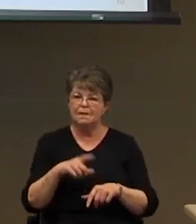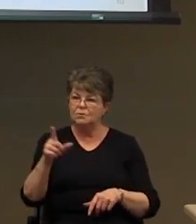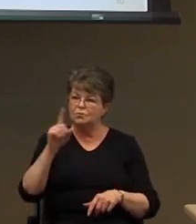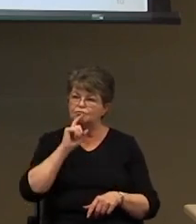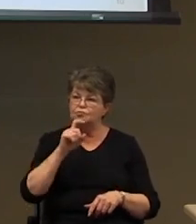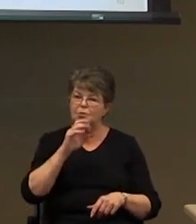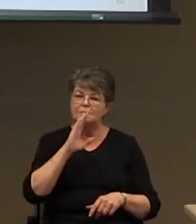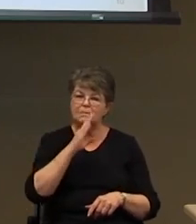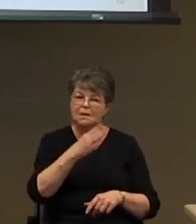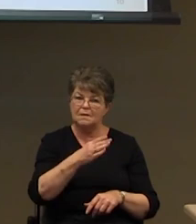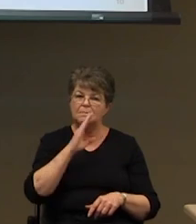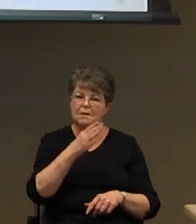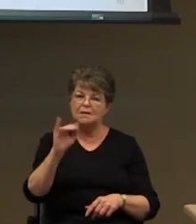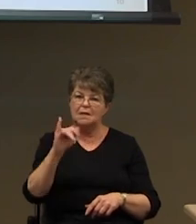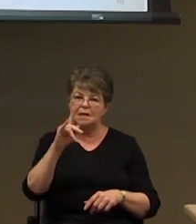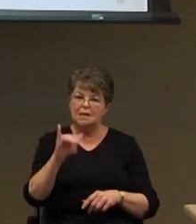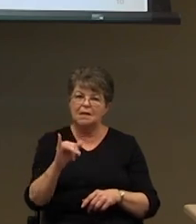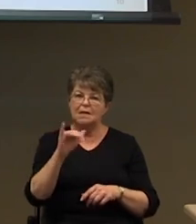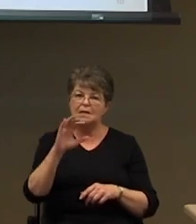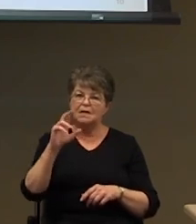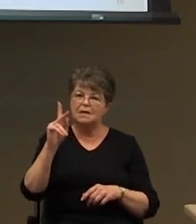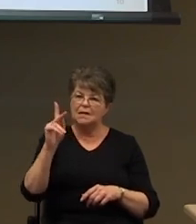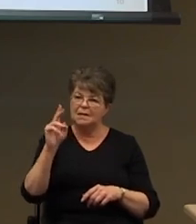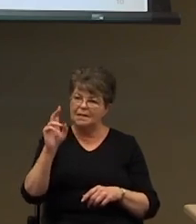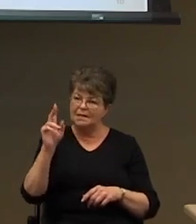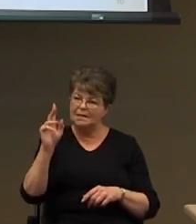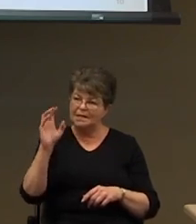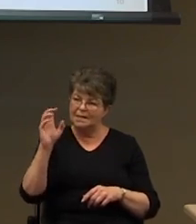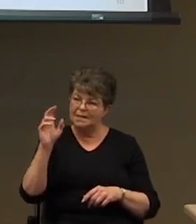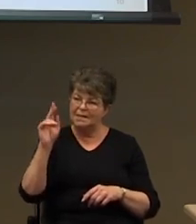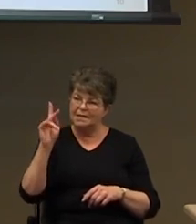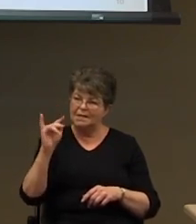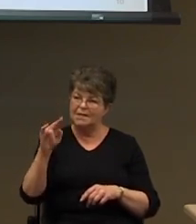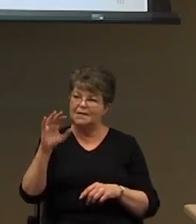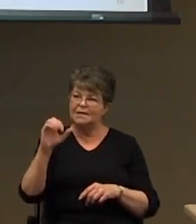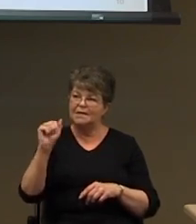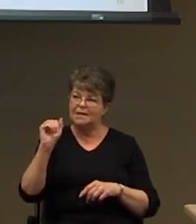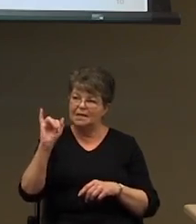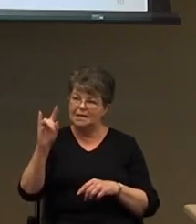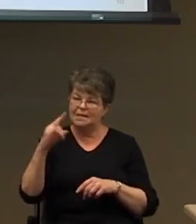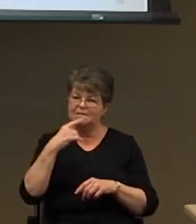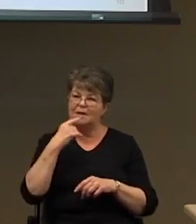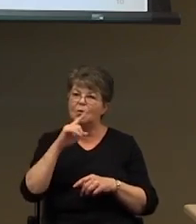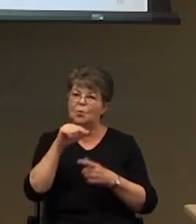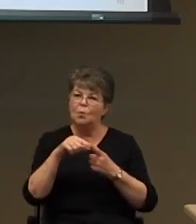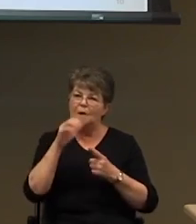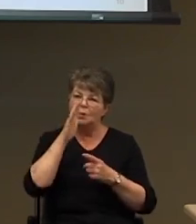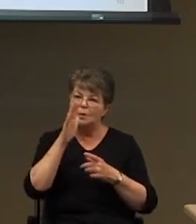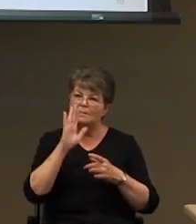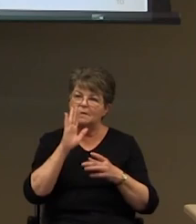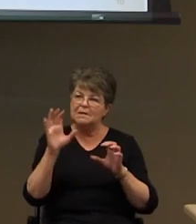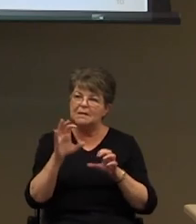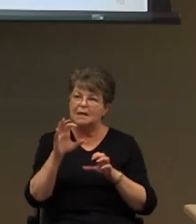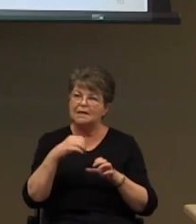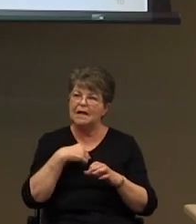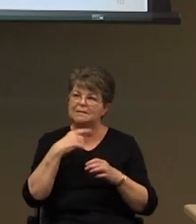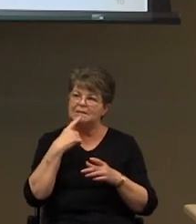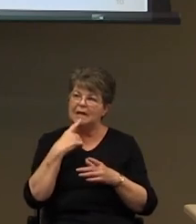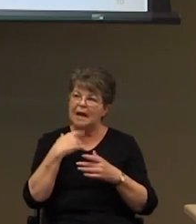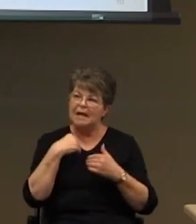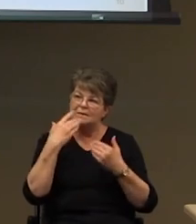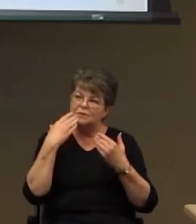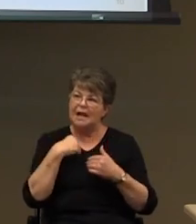been there. Nikki Kincaid said, well, when will this get done? And I gave a nice, I don't know,